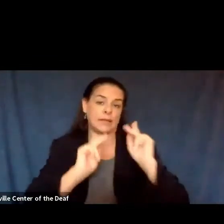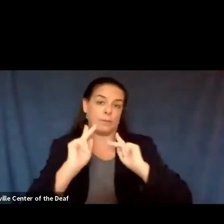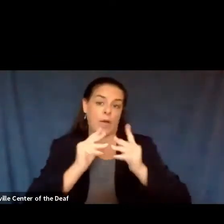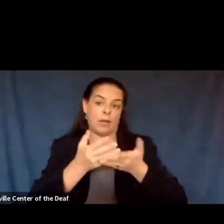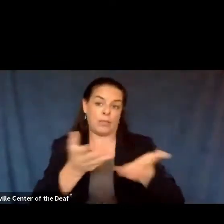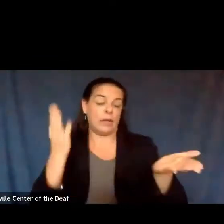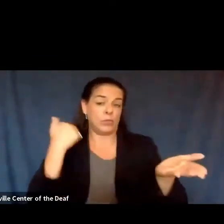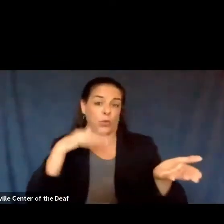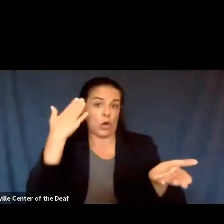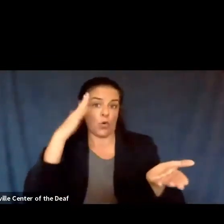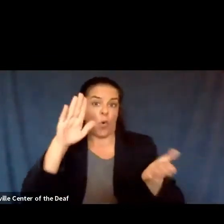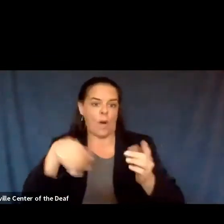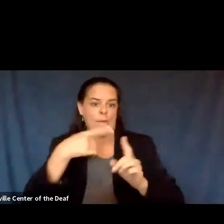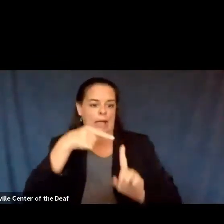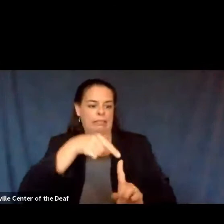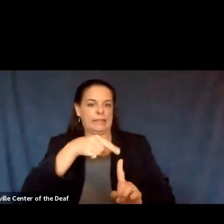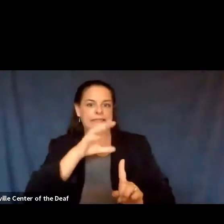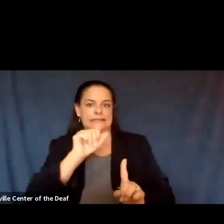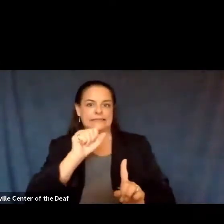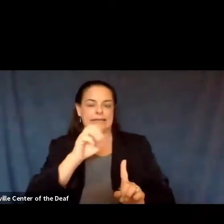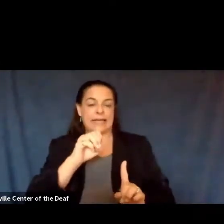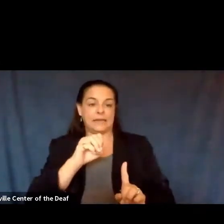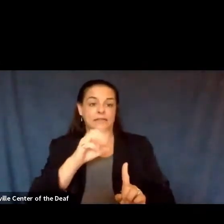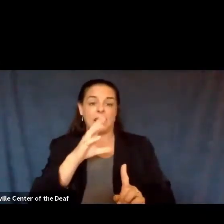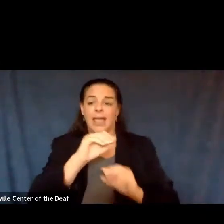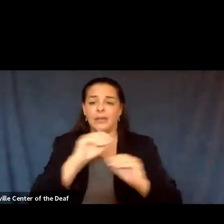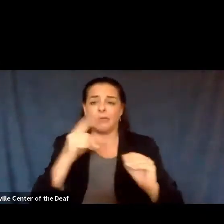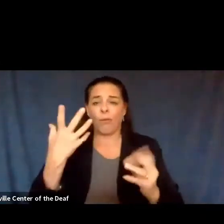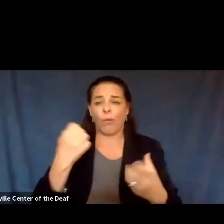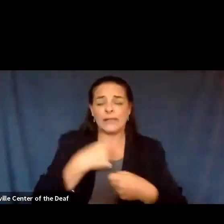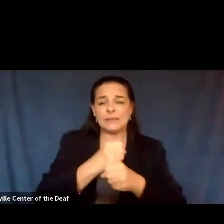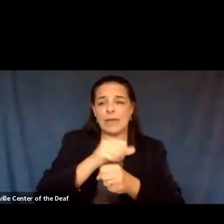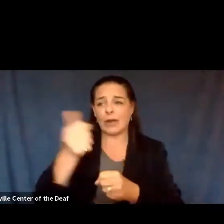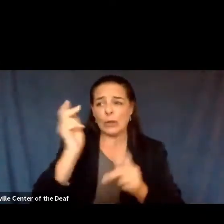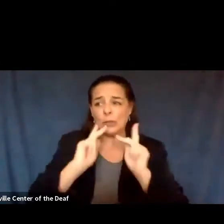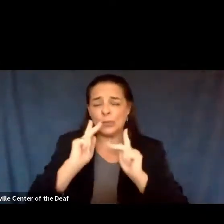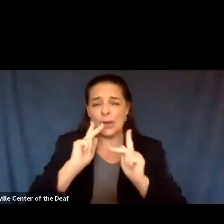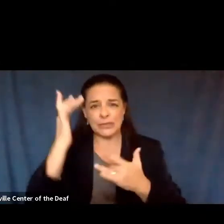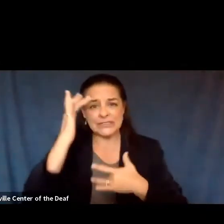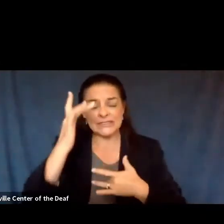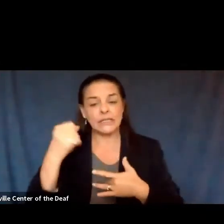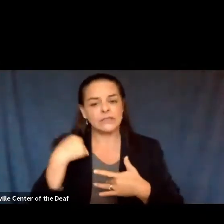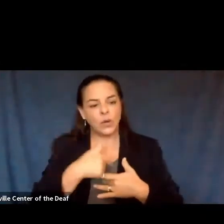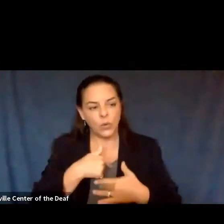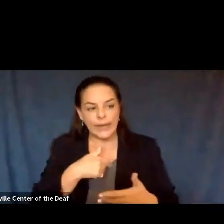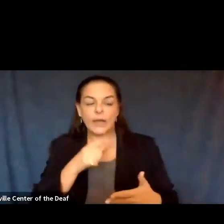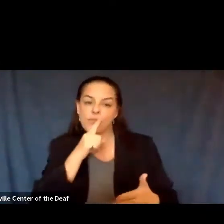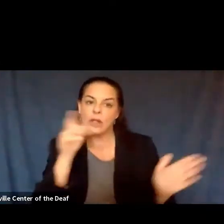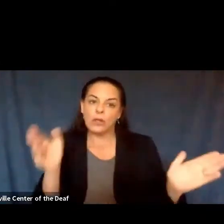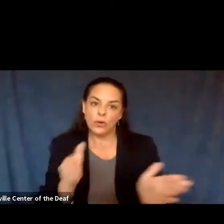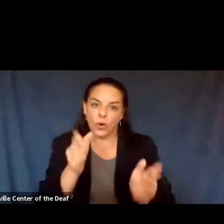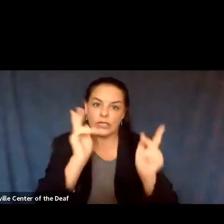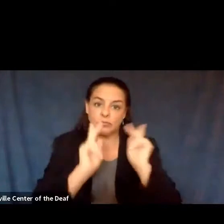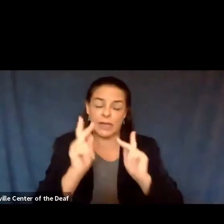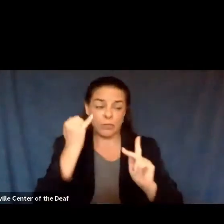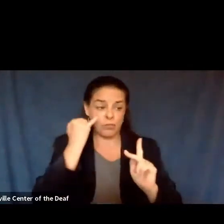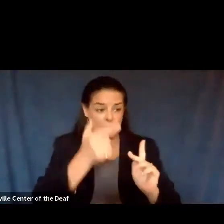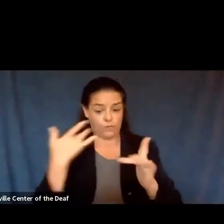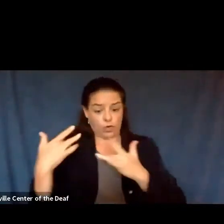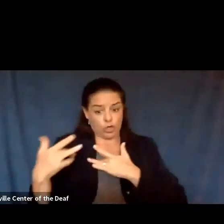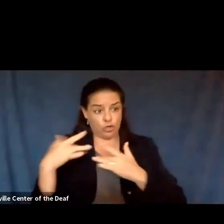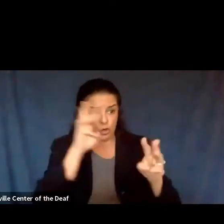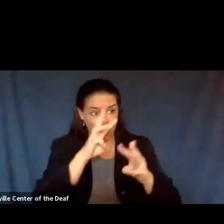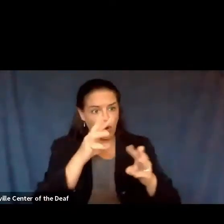know about that case. And nobody wants to make other people sick. So we really encourage folks, if you're concerned, to get tested.